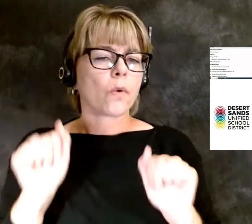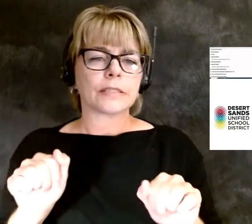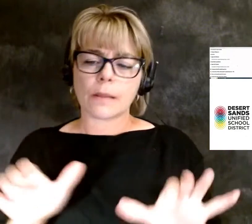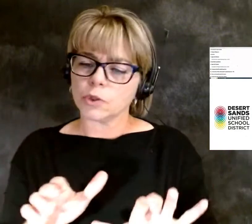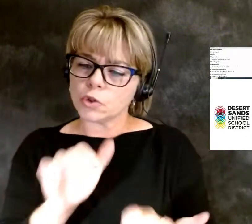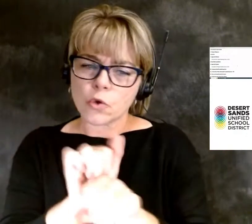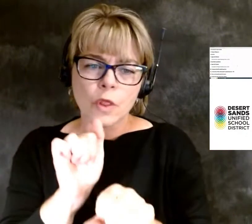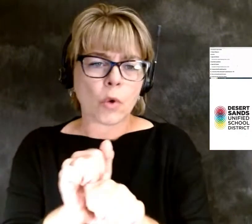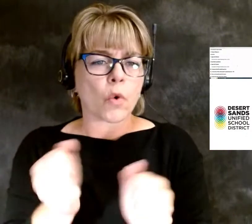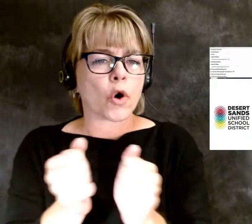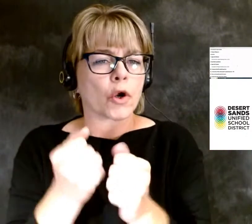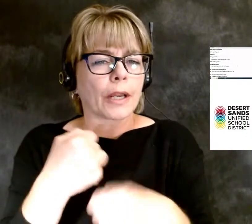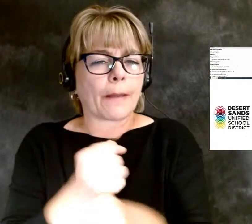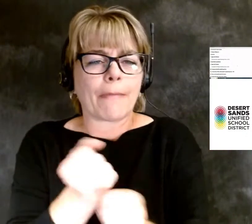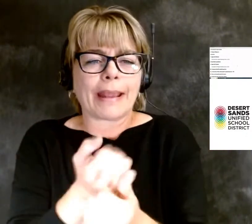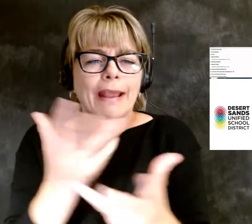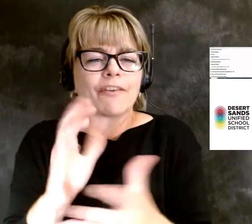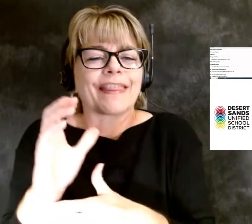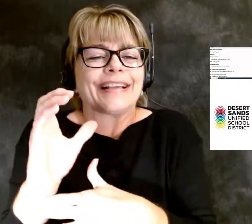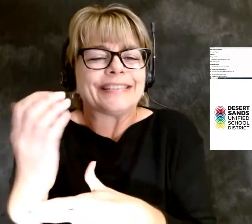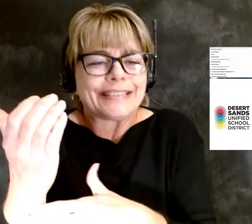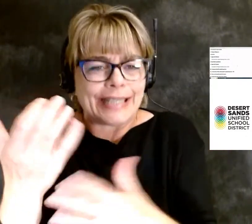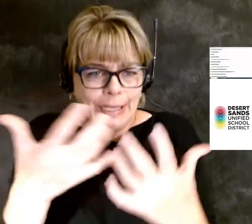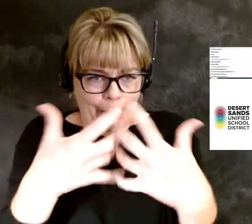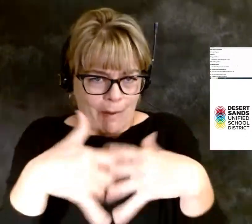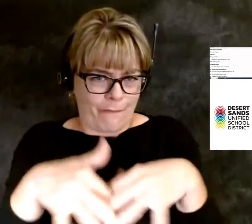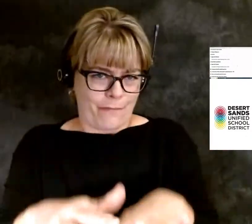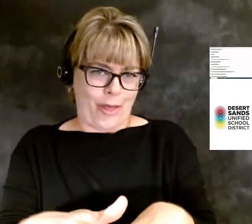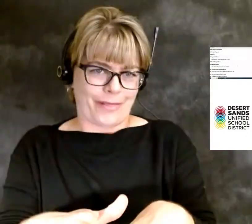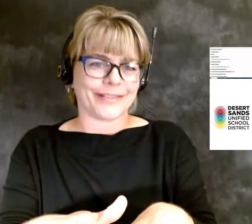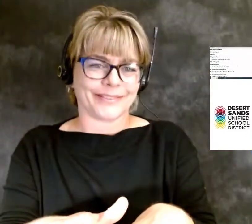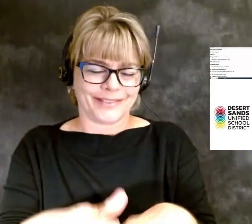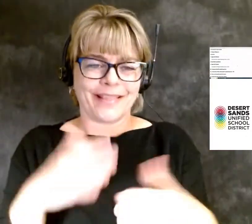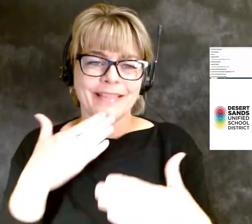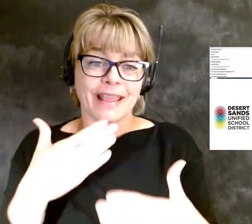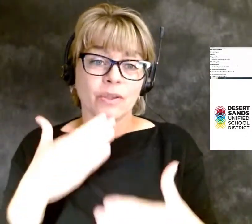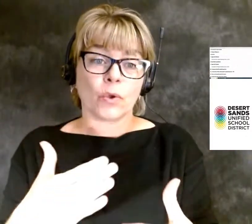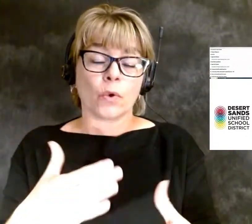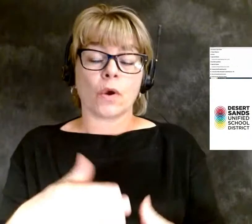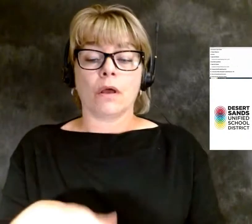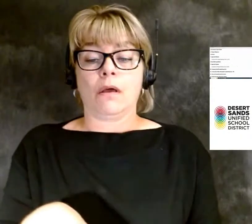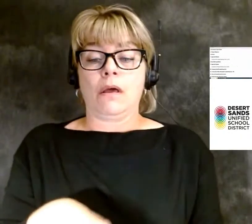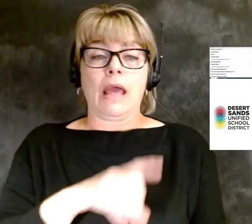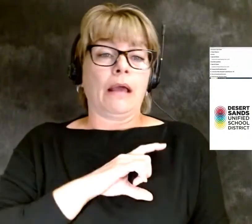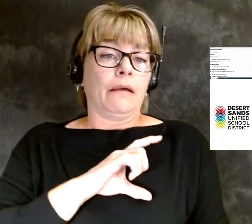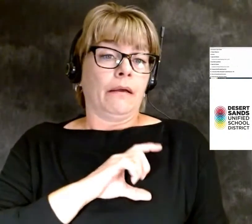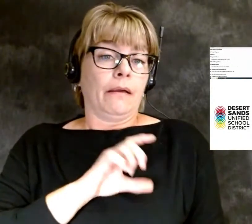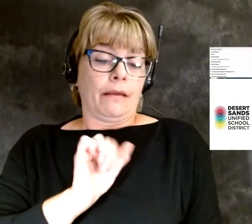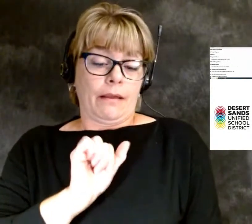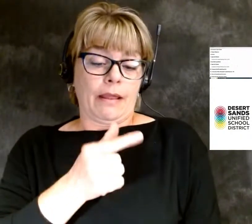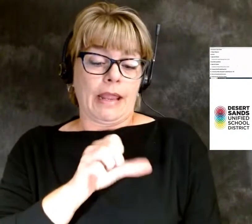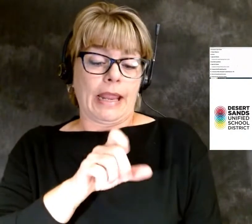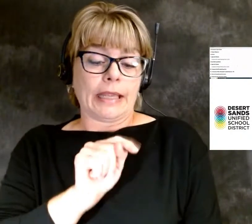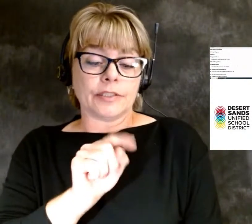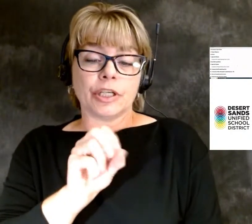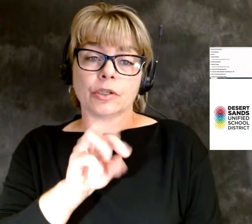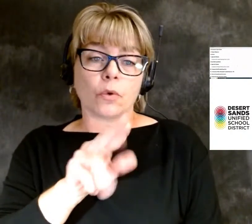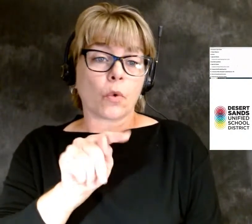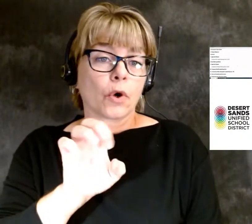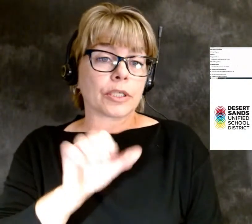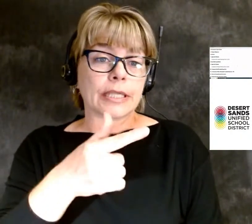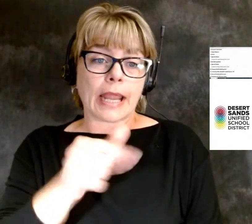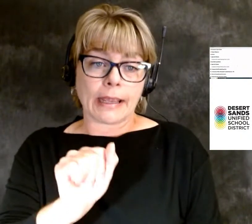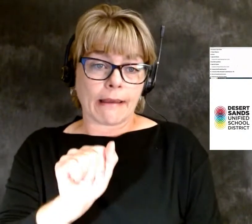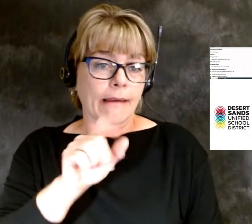So thank you. Agent Jose Ortega, I can't tell you. I'll get choked up.